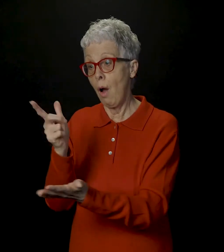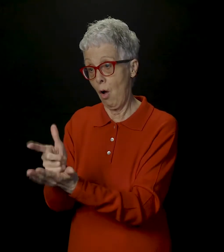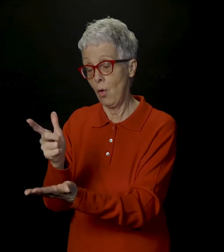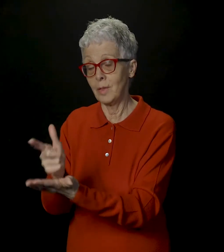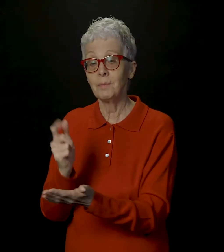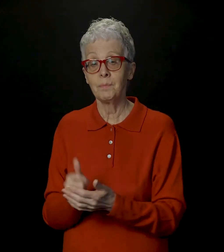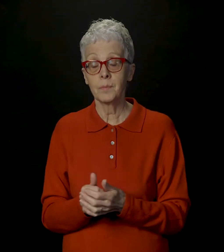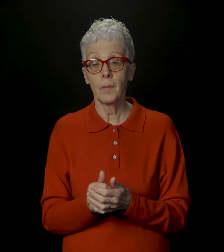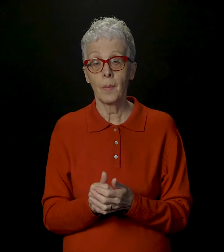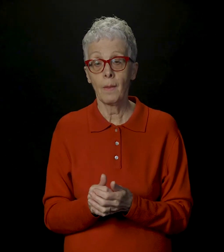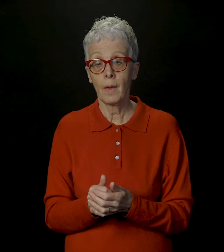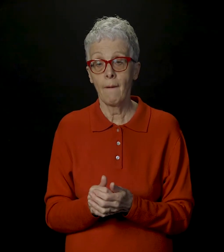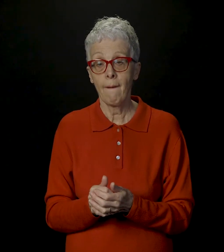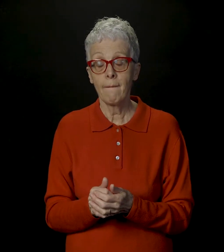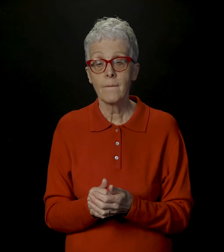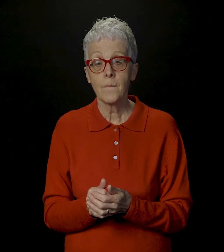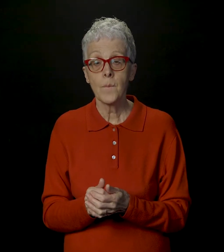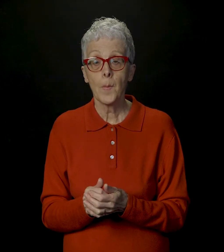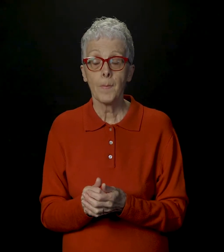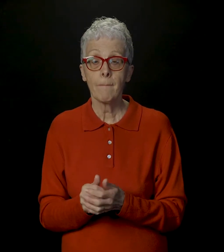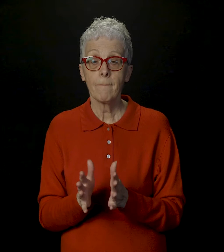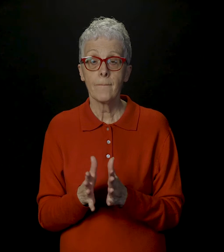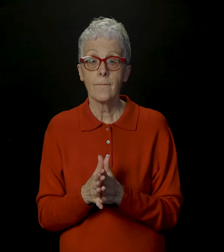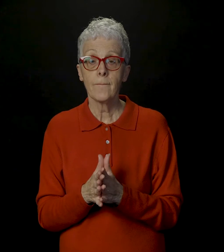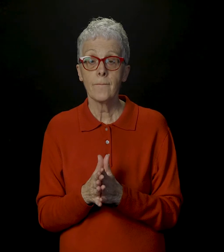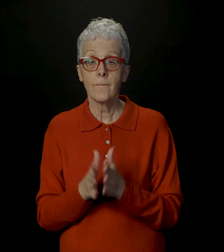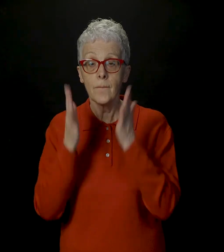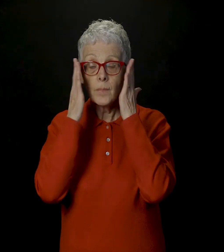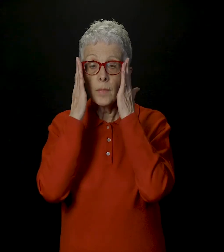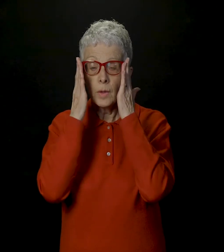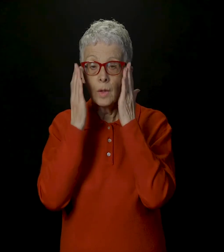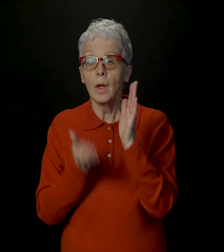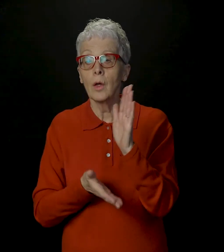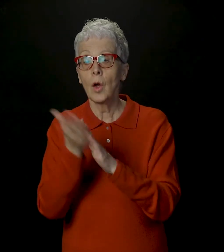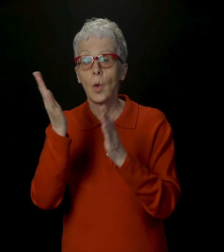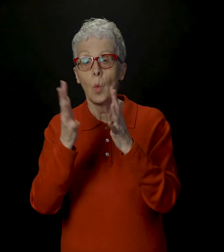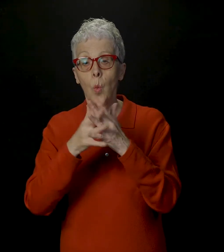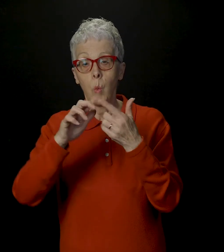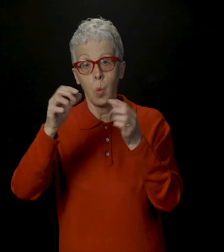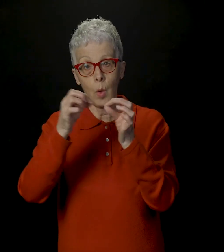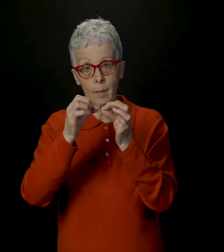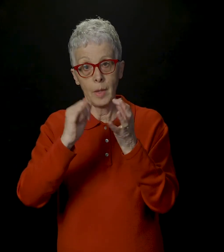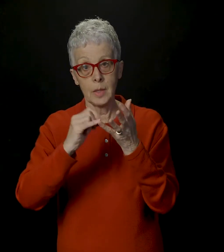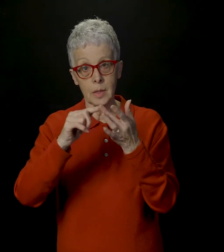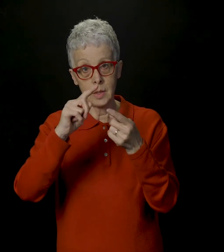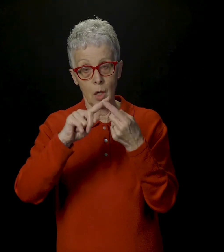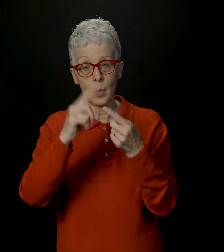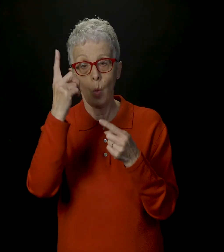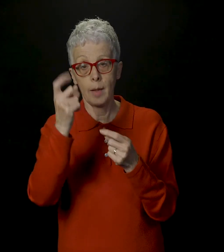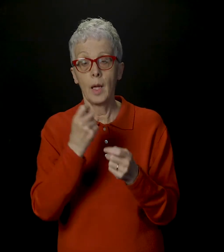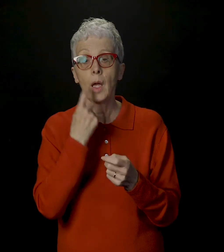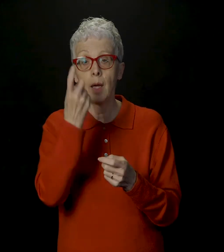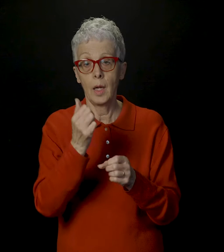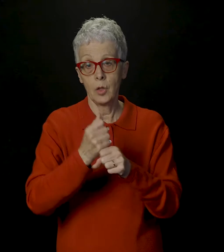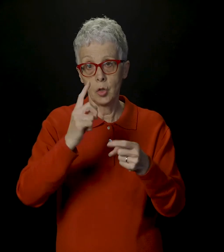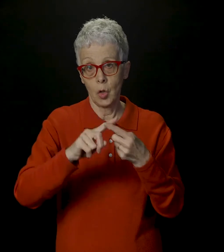love to see you Little plug there For ourselves Basically Go to our website All our information's there So onecaregeelong.org